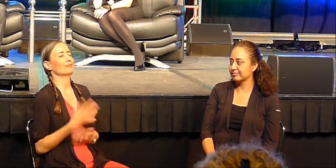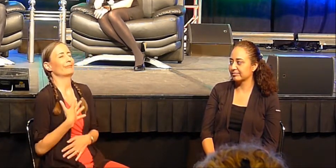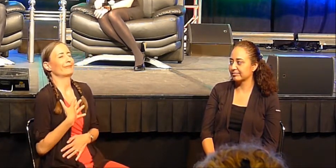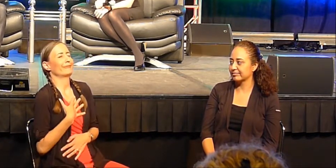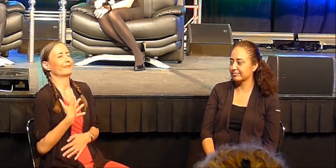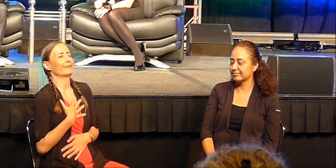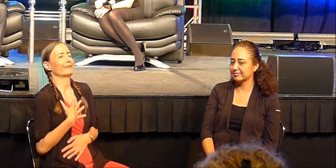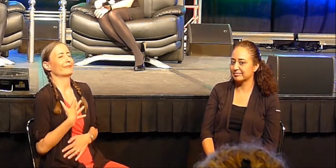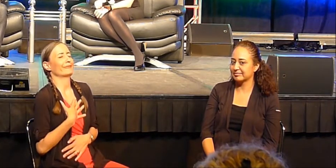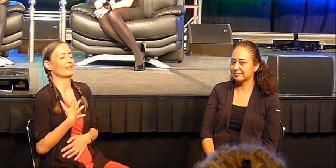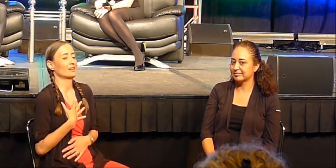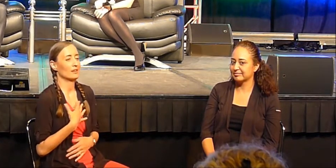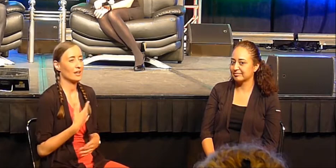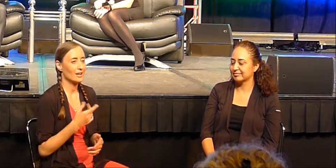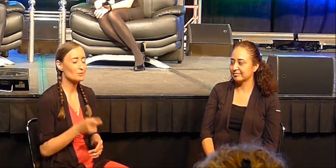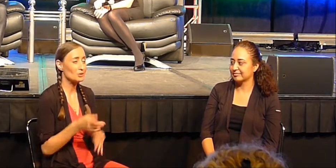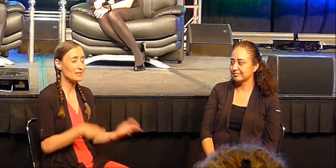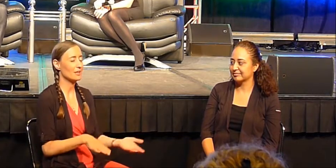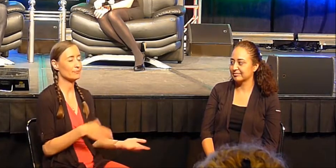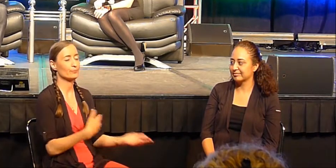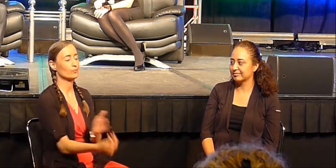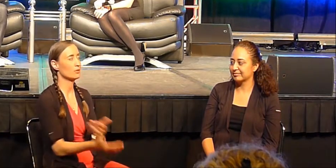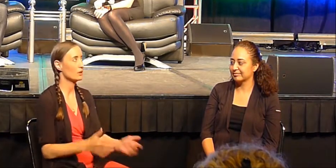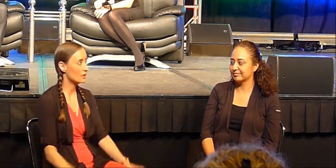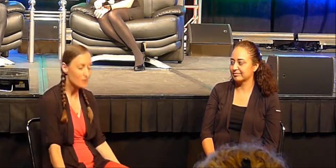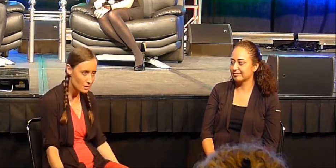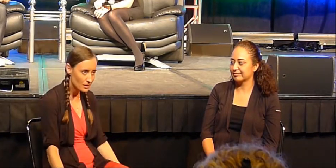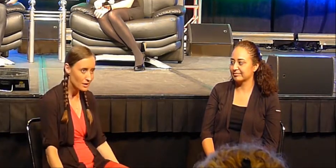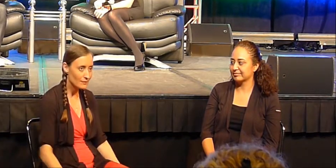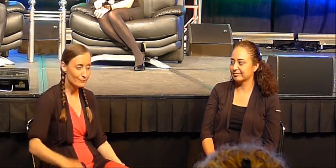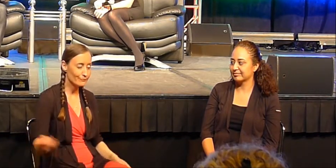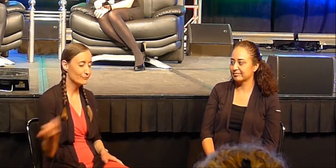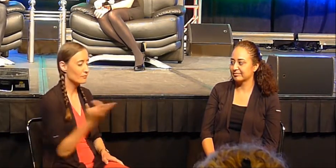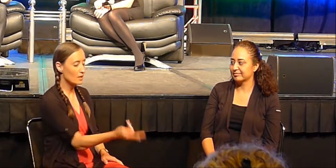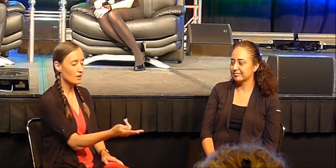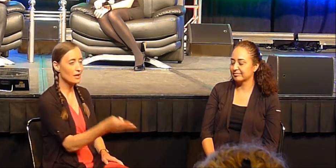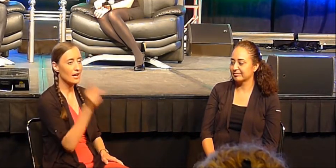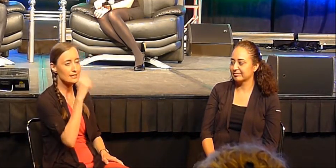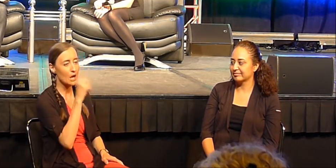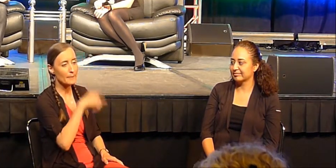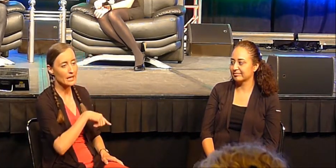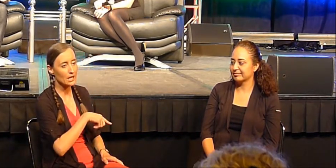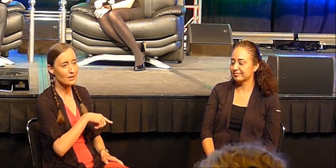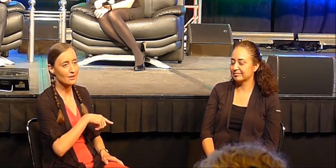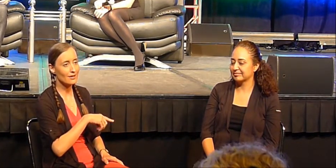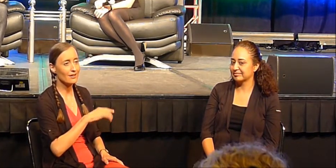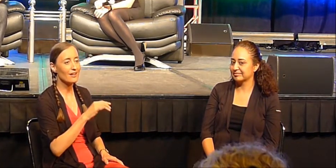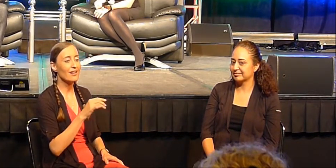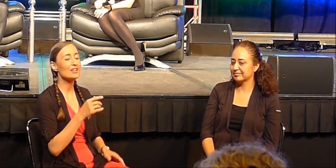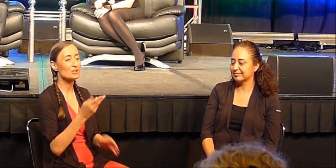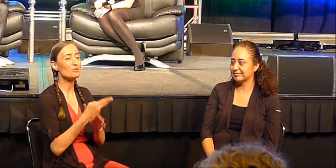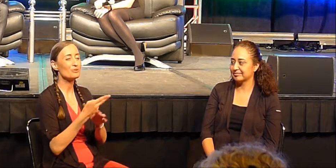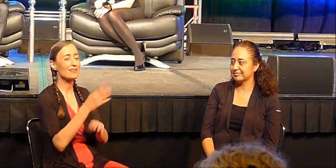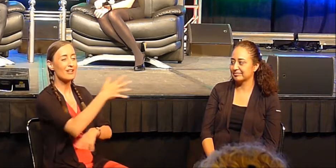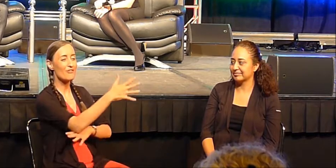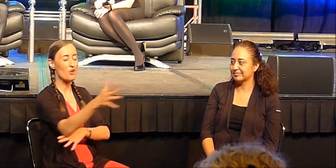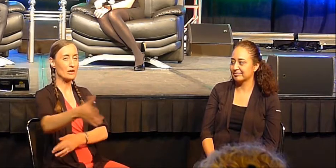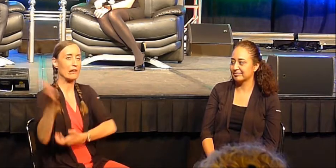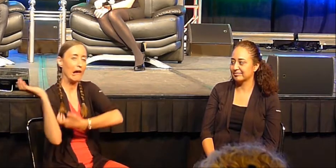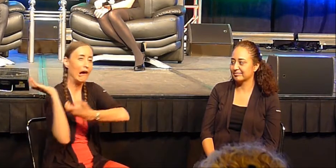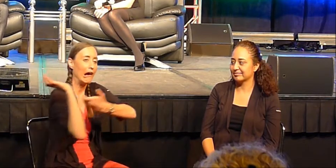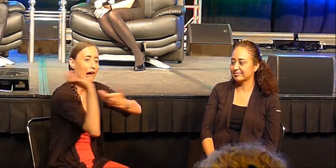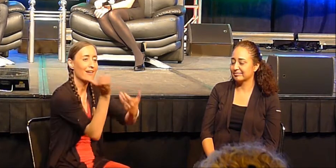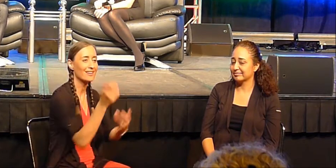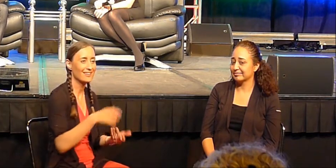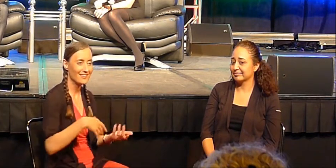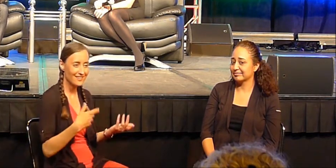Forget that. So they replaced me with my rubber dummy, the one that pheasants running around with in the forest. Right? Now I'm in the